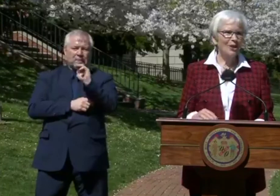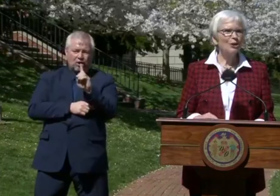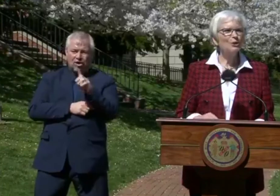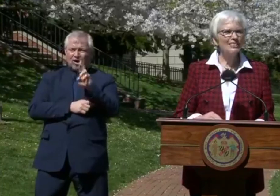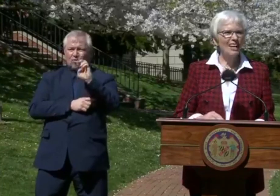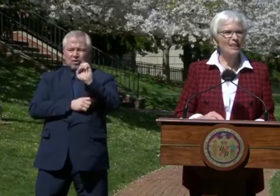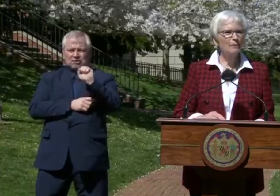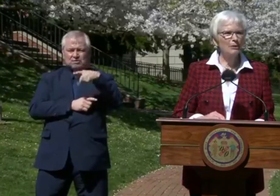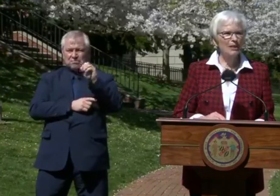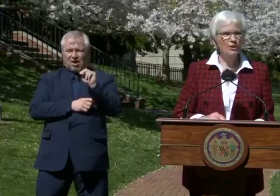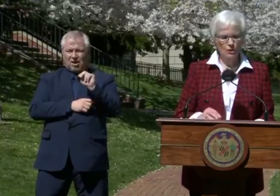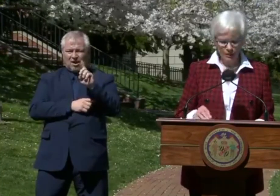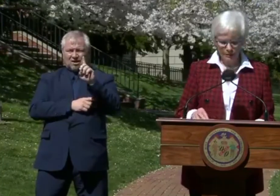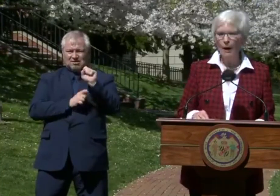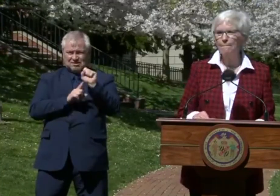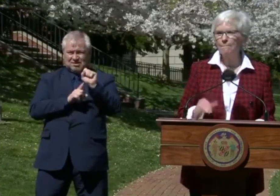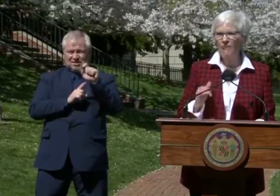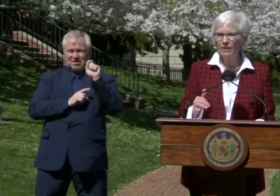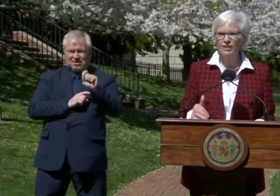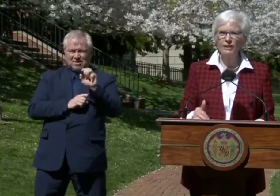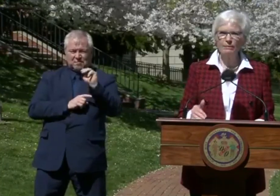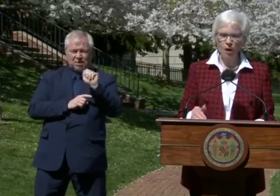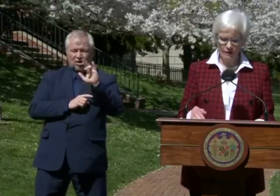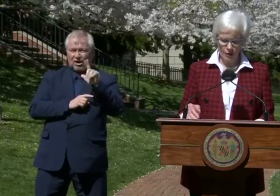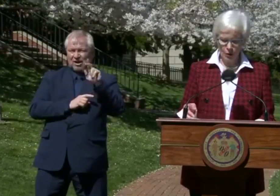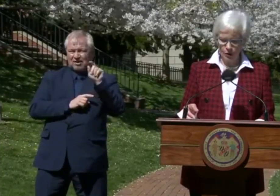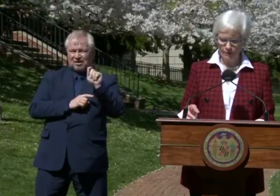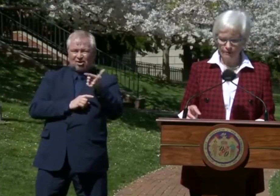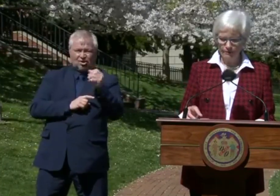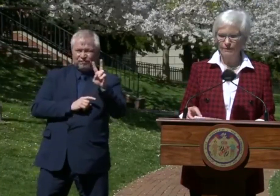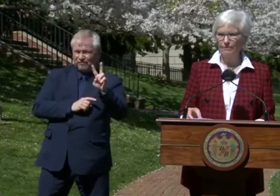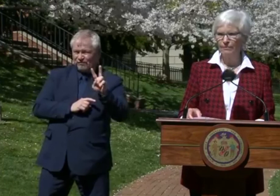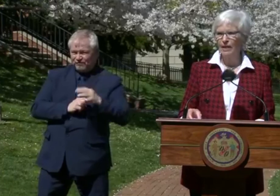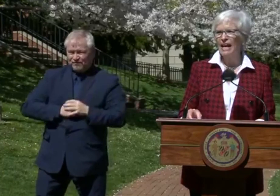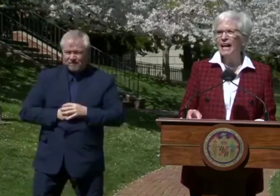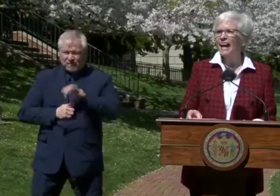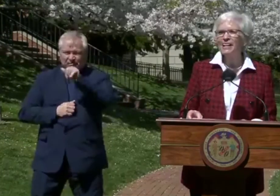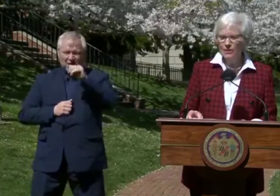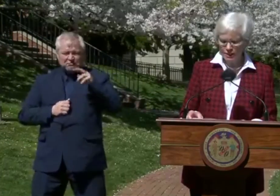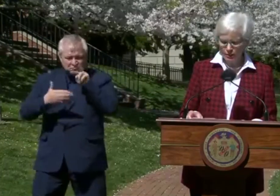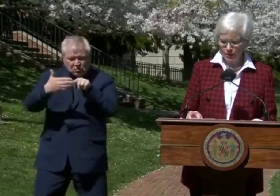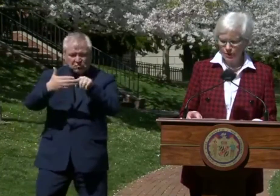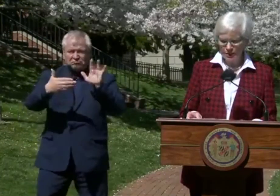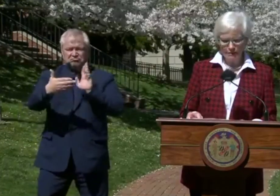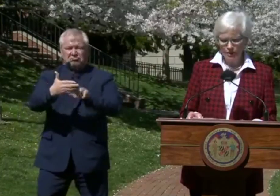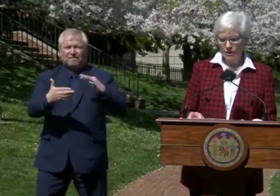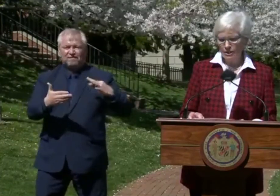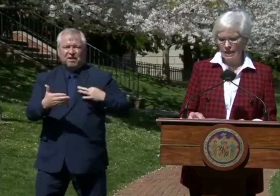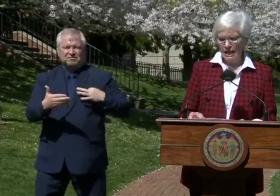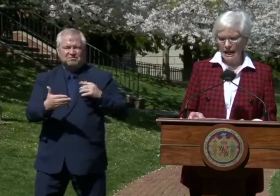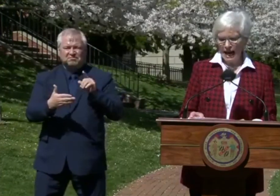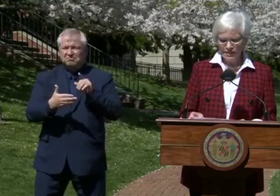mdresponds.health.maryland.gov, you can sign up and be registered to be a volunteer and part of this corps. Every single person in